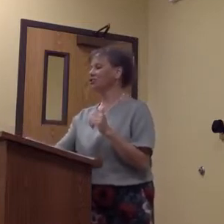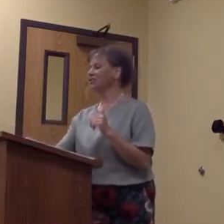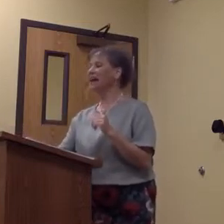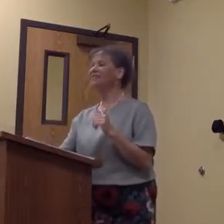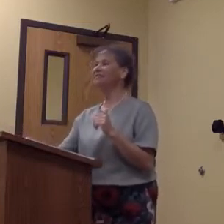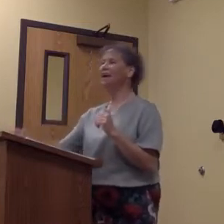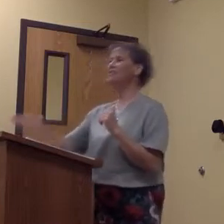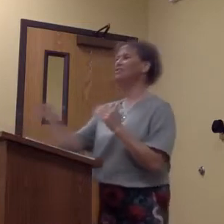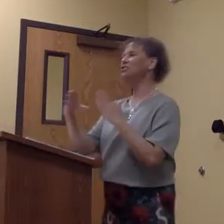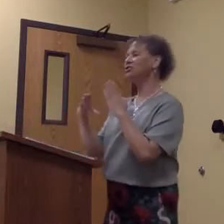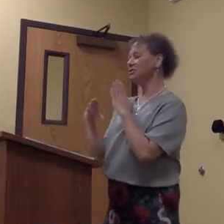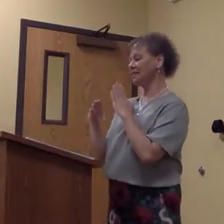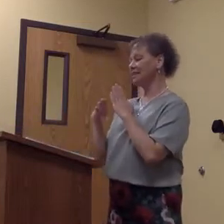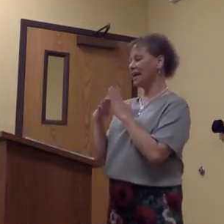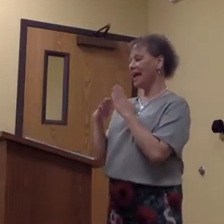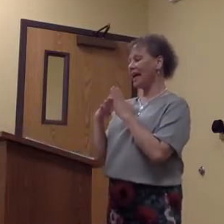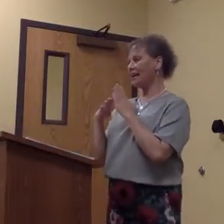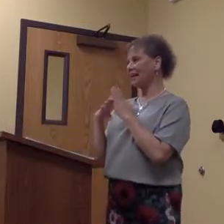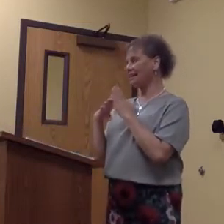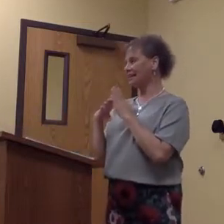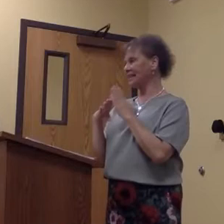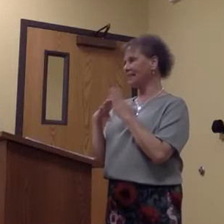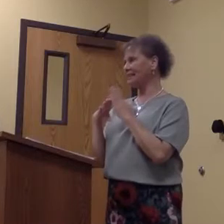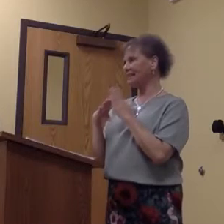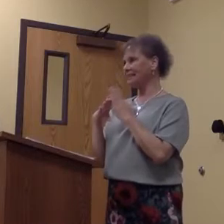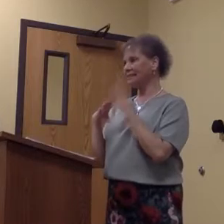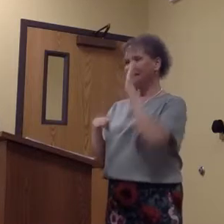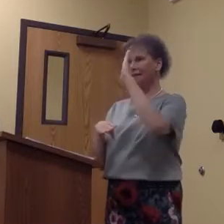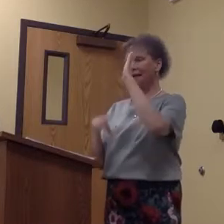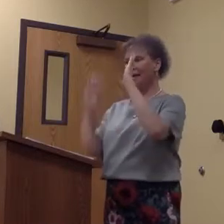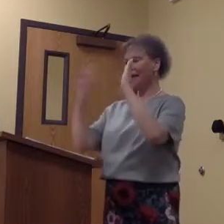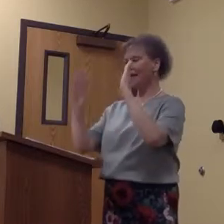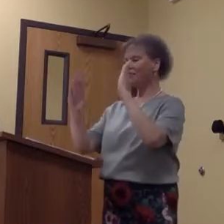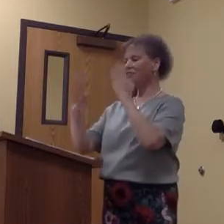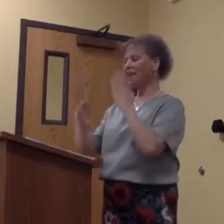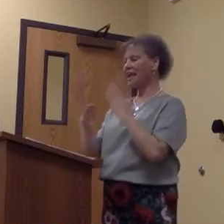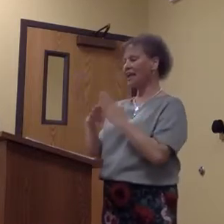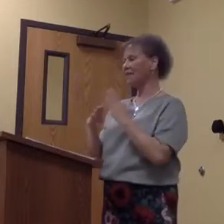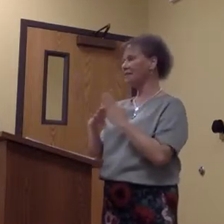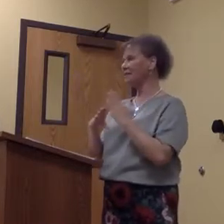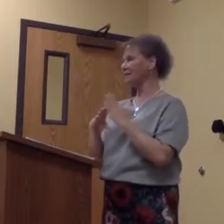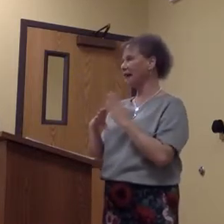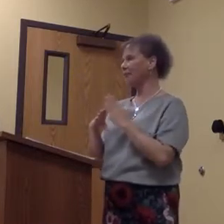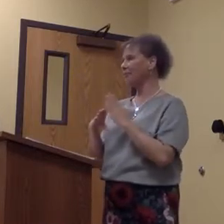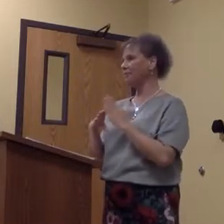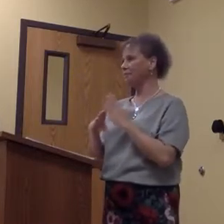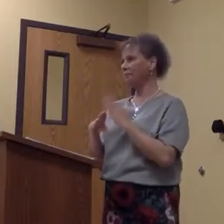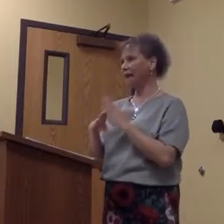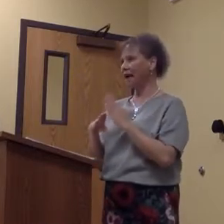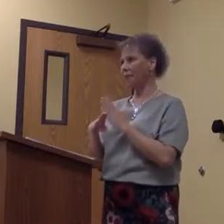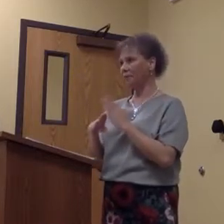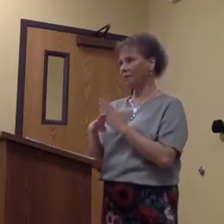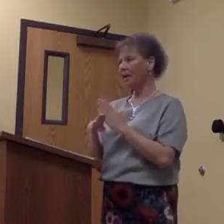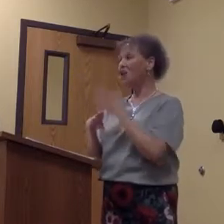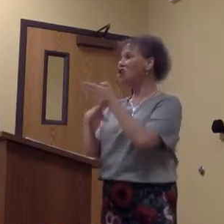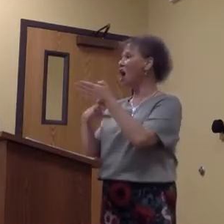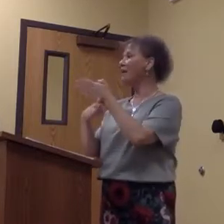got a sign that she's using, and it is a edge of the hand tap, tap. Not